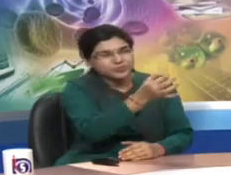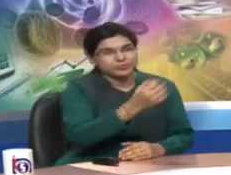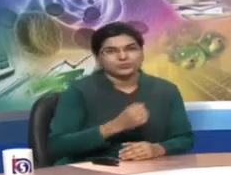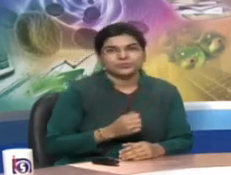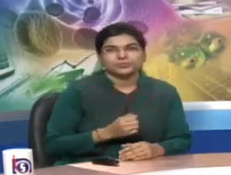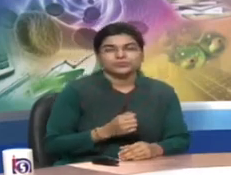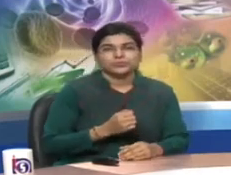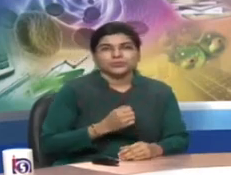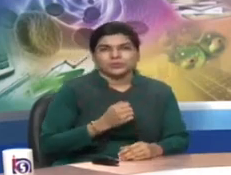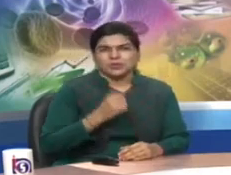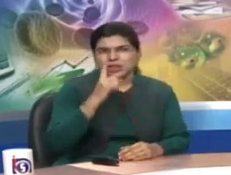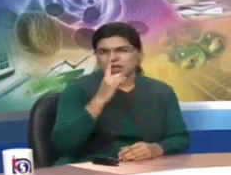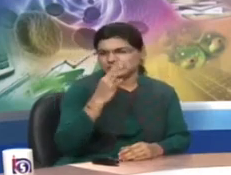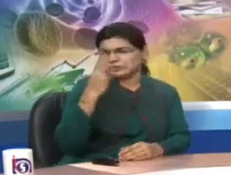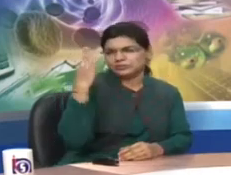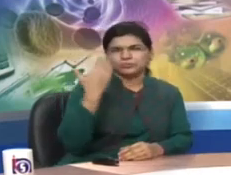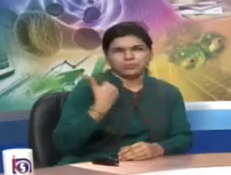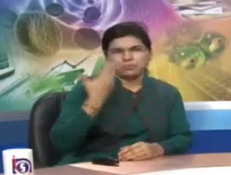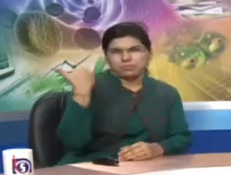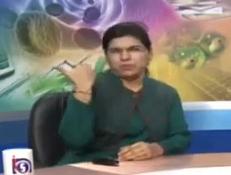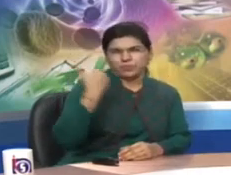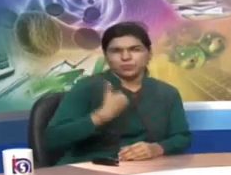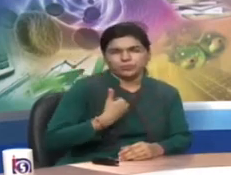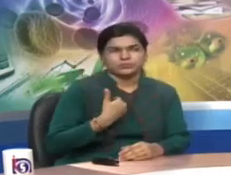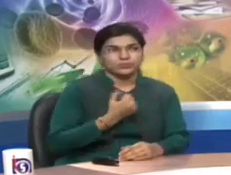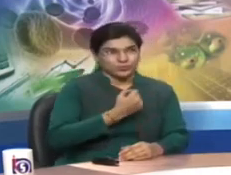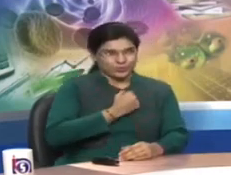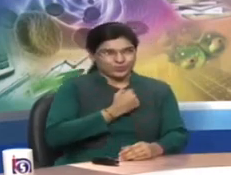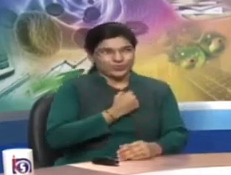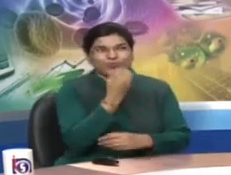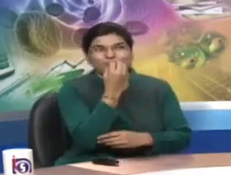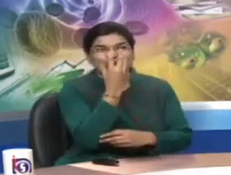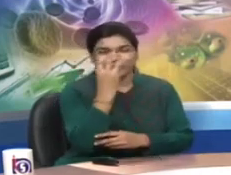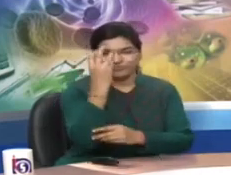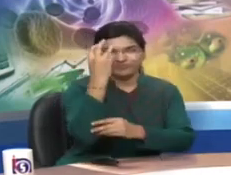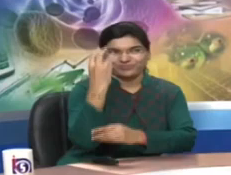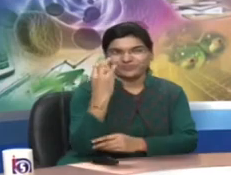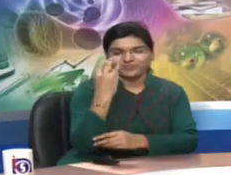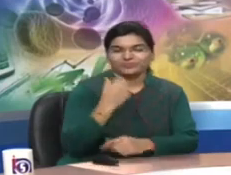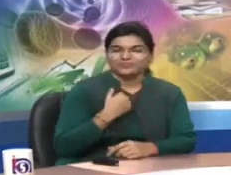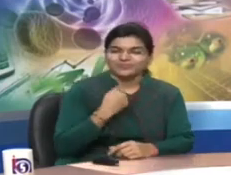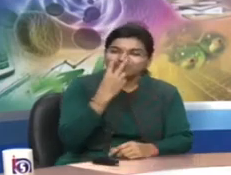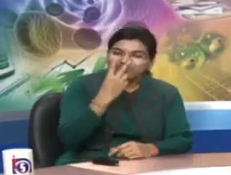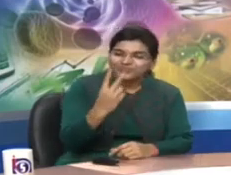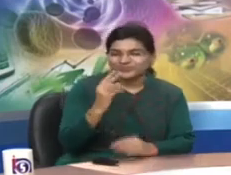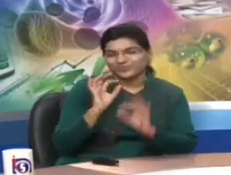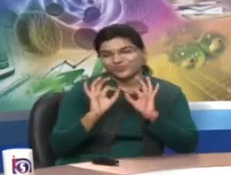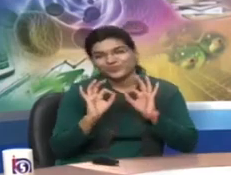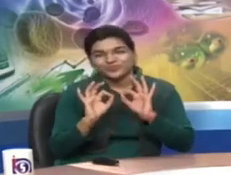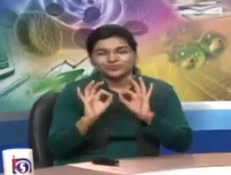Oh Papa, last week my rose plant